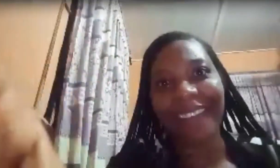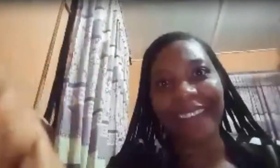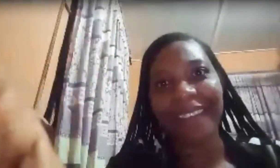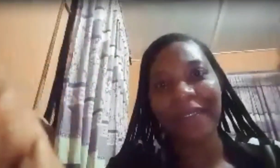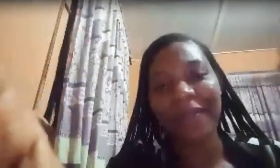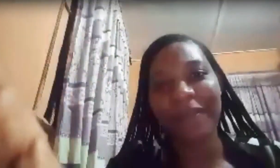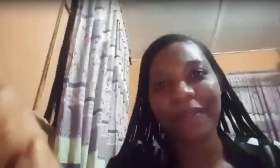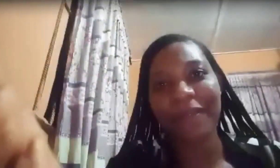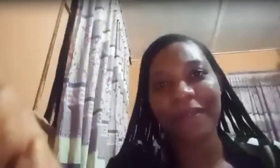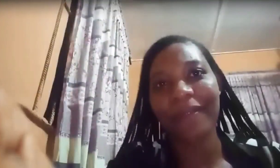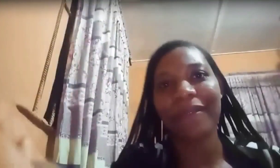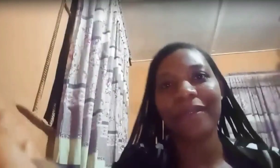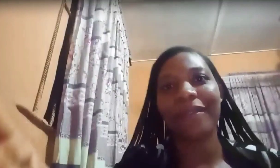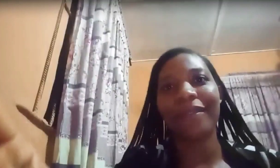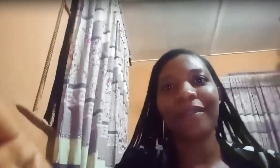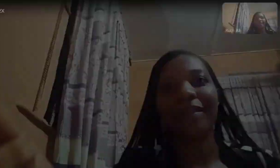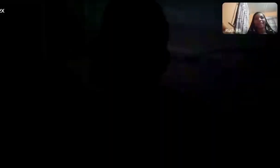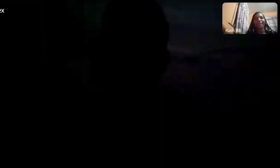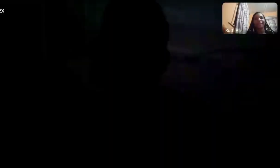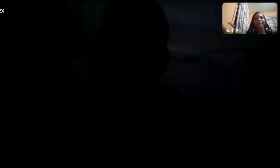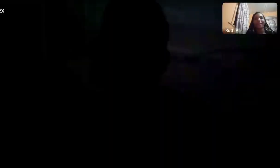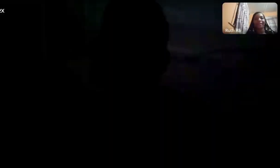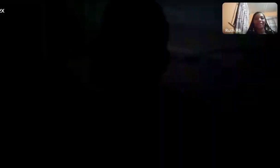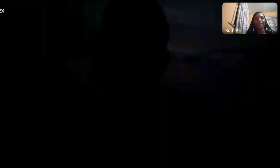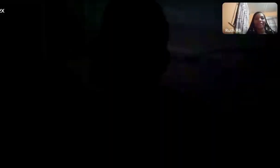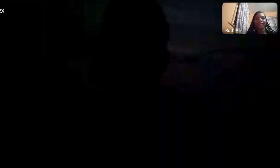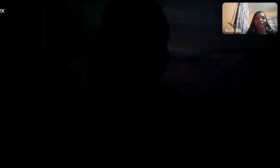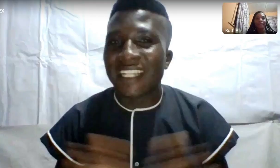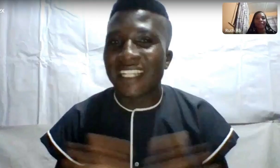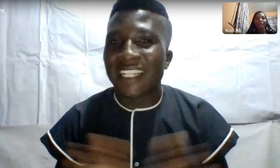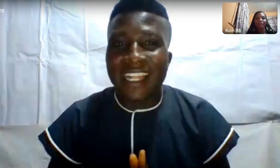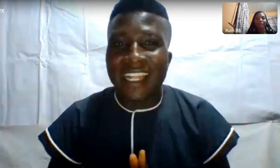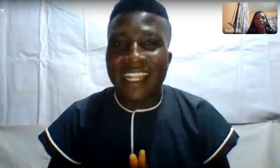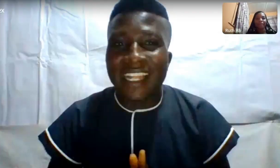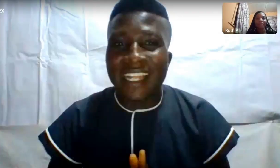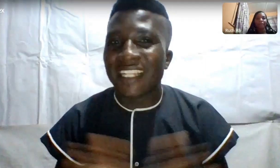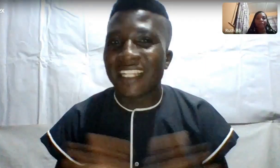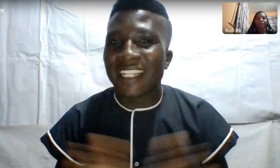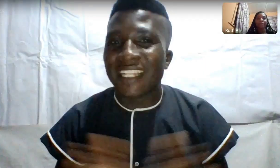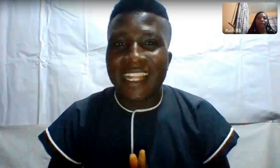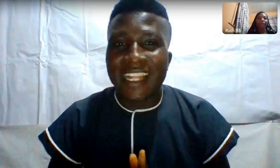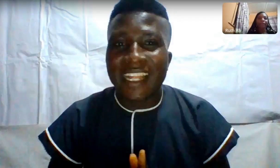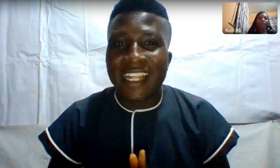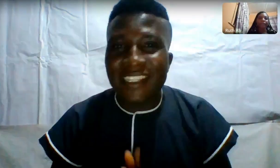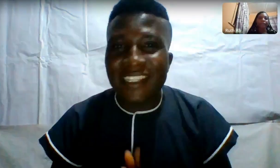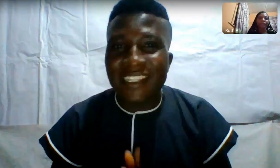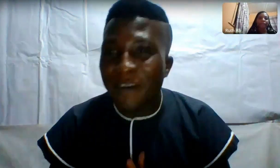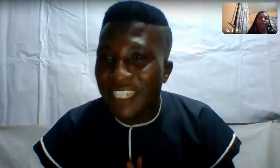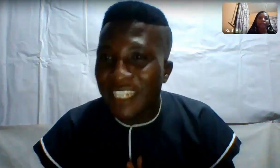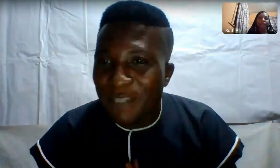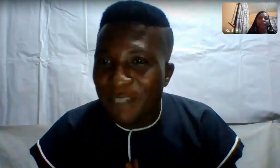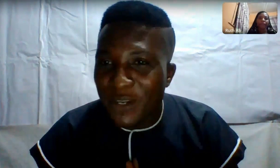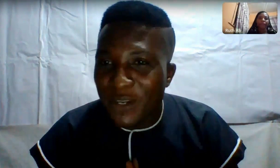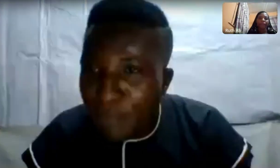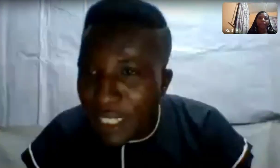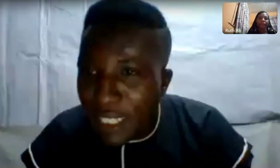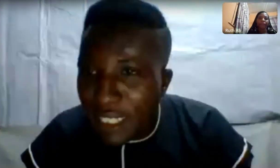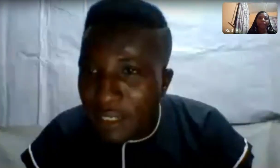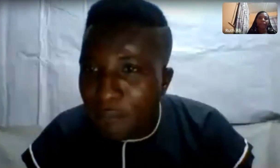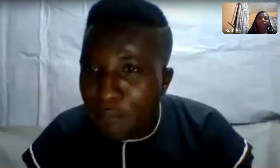all. All right, let's have the next person come up. I'm seeing Adekambi Mercy on my screen. Can